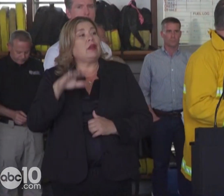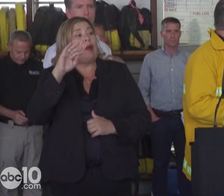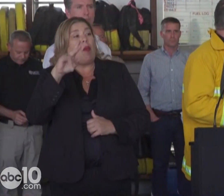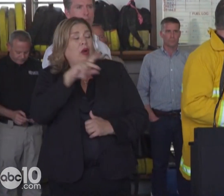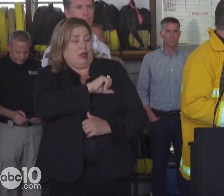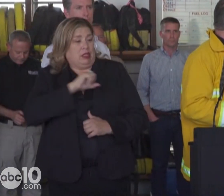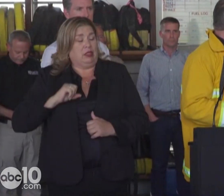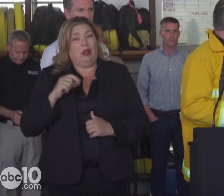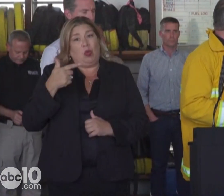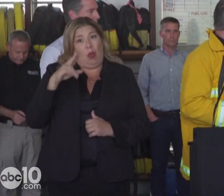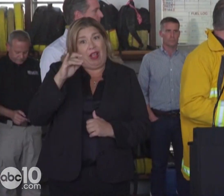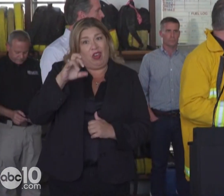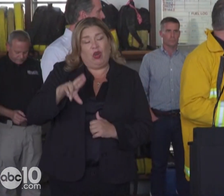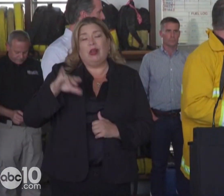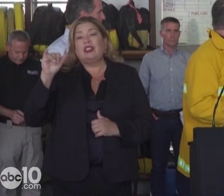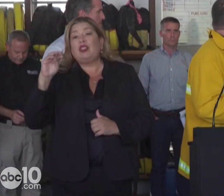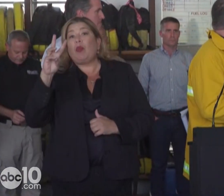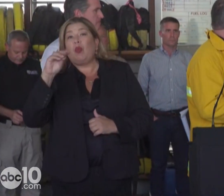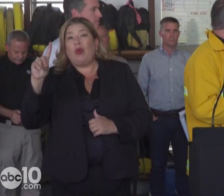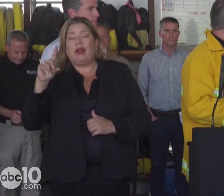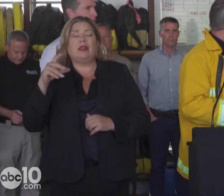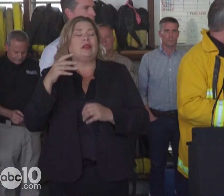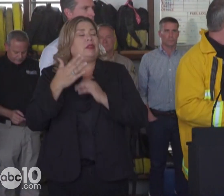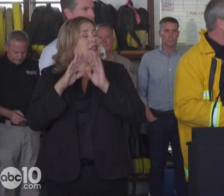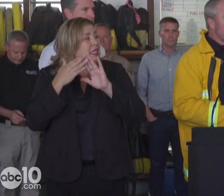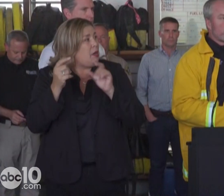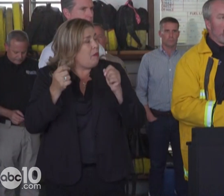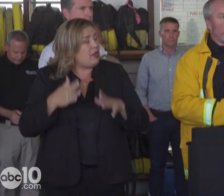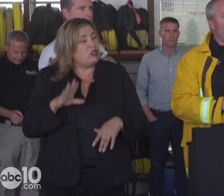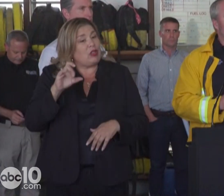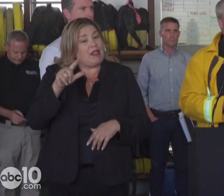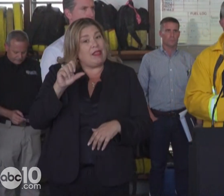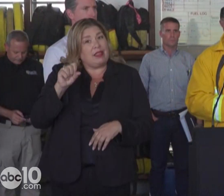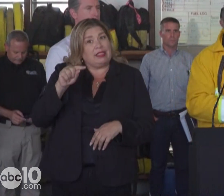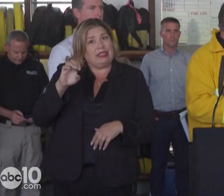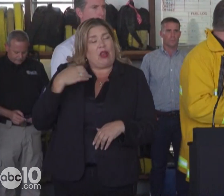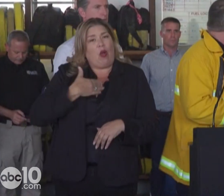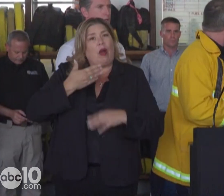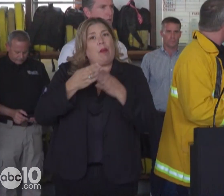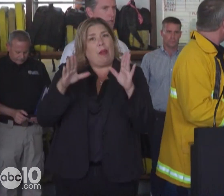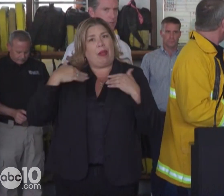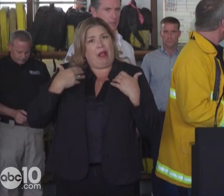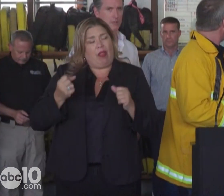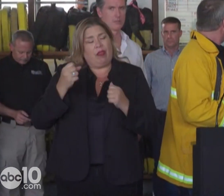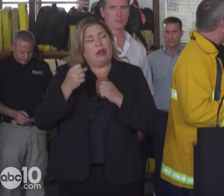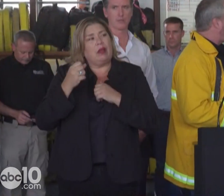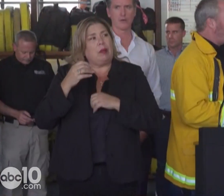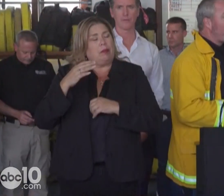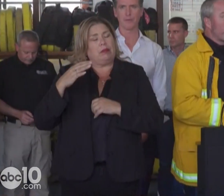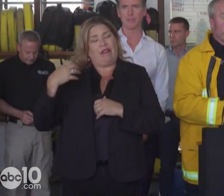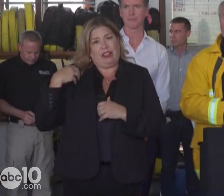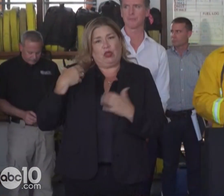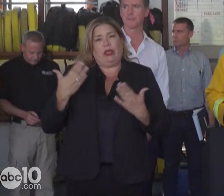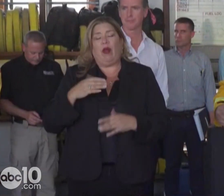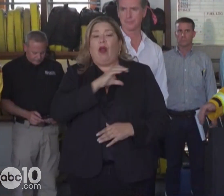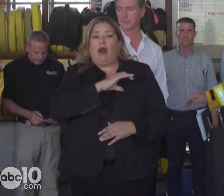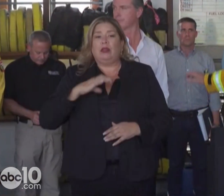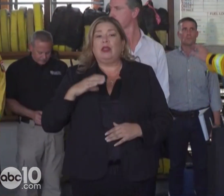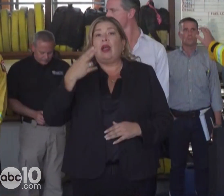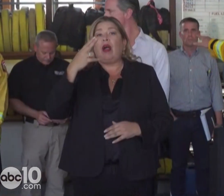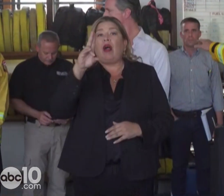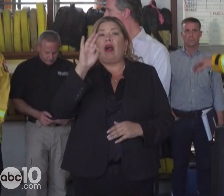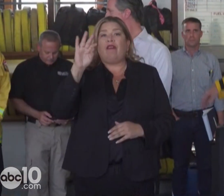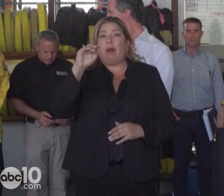senator, Jim Wood. We got the mayor of Hillsburg, city manager, Celeste, our public health official here in Sonoma County, our congressman, Jared